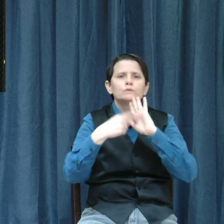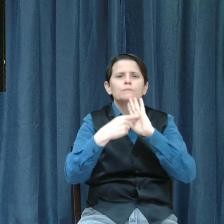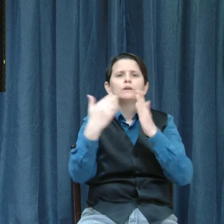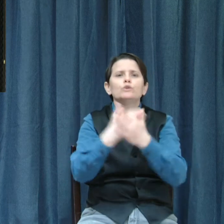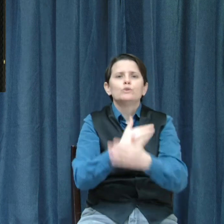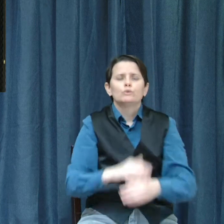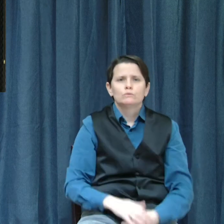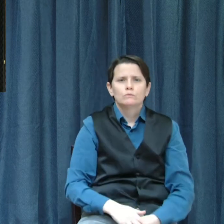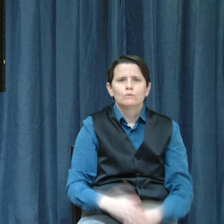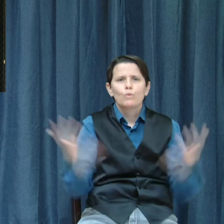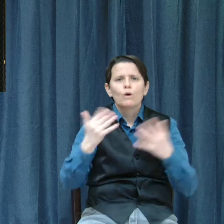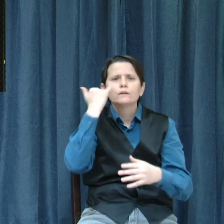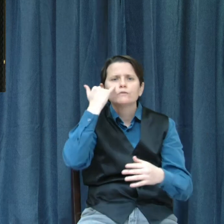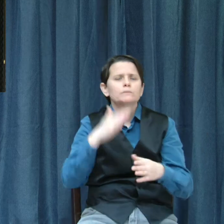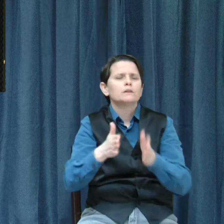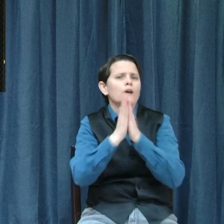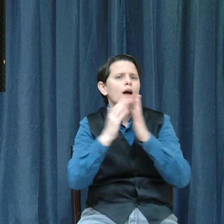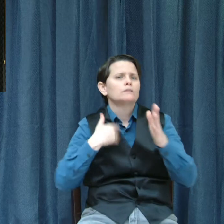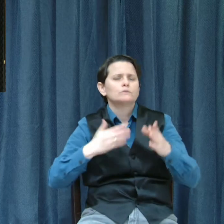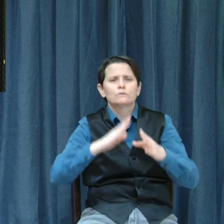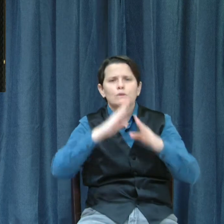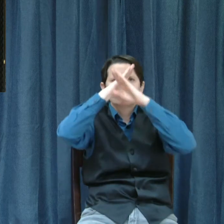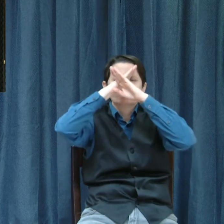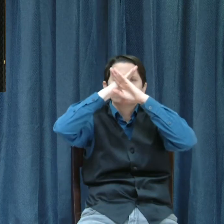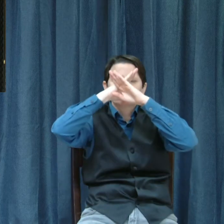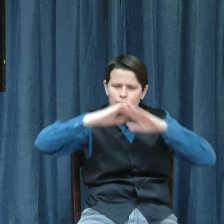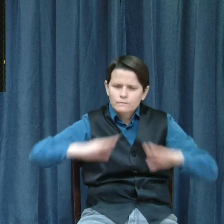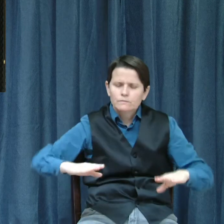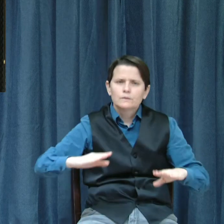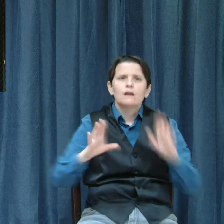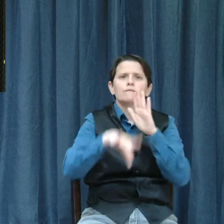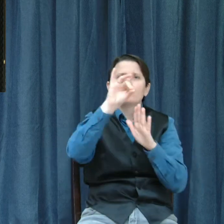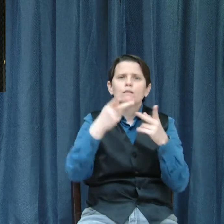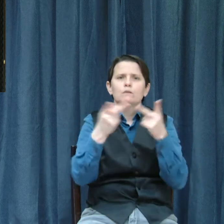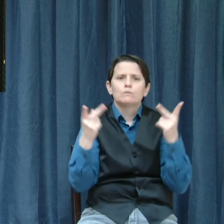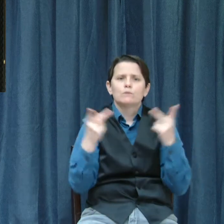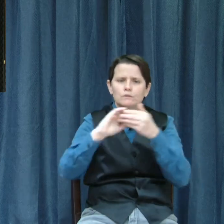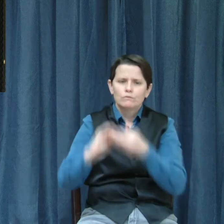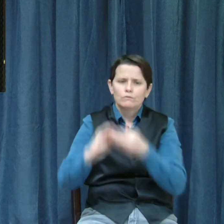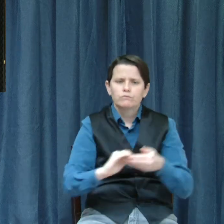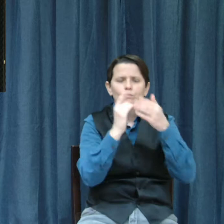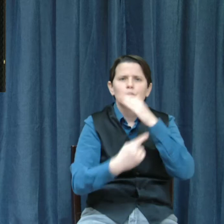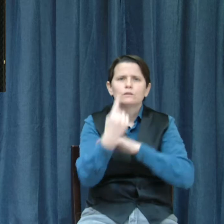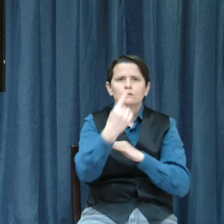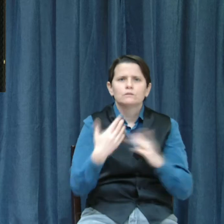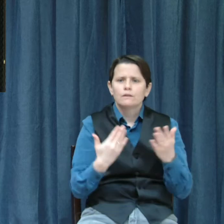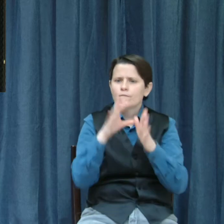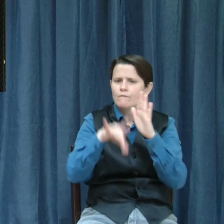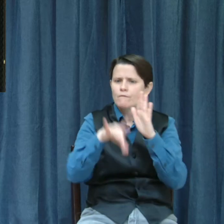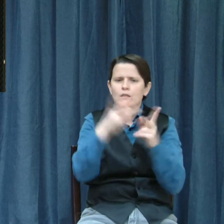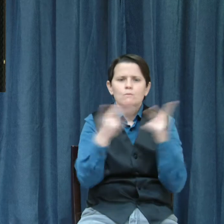off, to stand for oneness, and find the places within ourselves that are bumped up against it, and do that